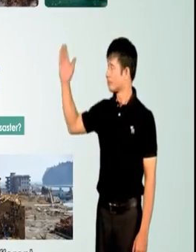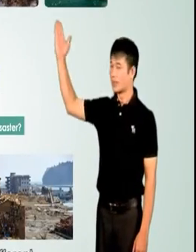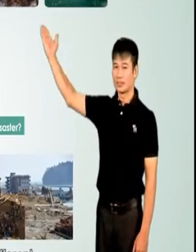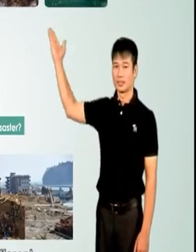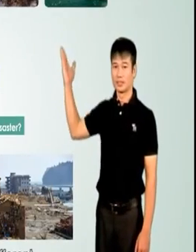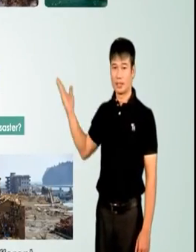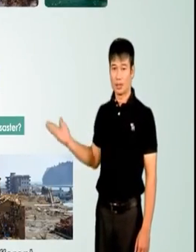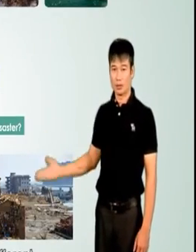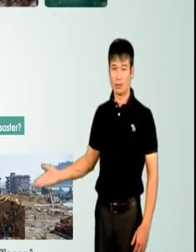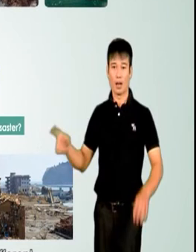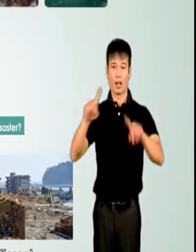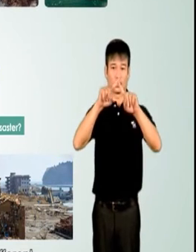Hazards and disasters are different.